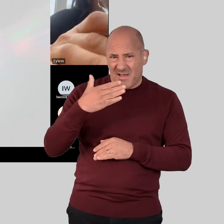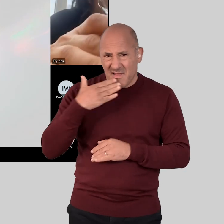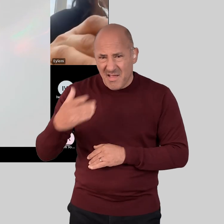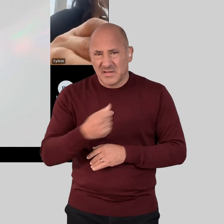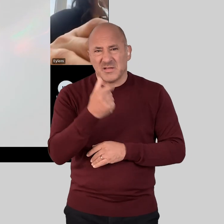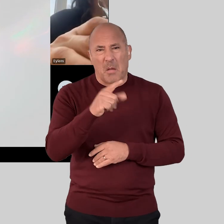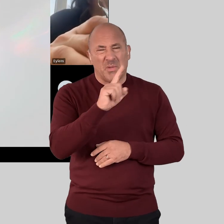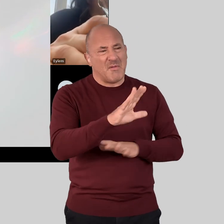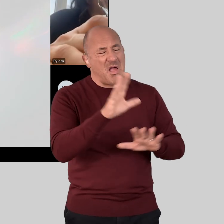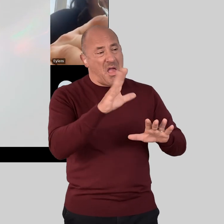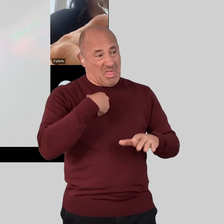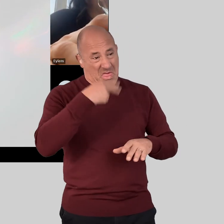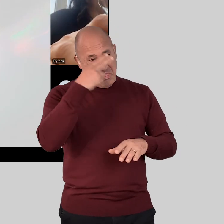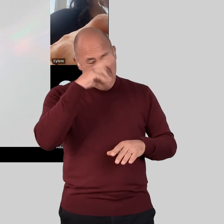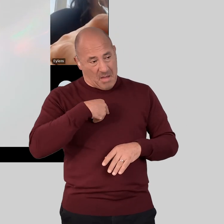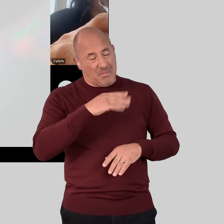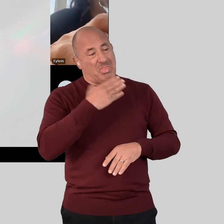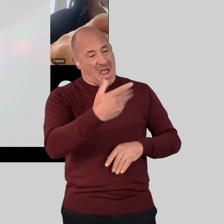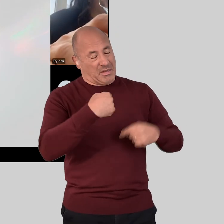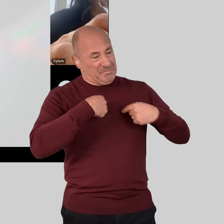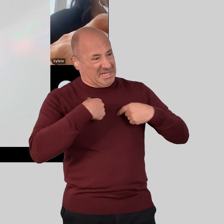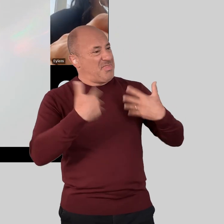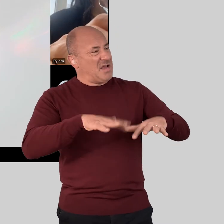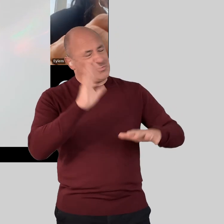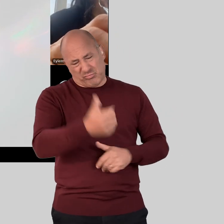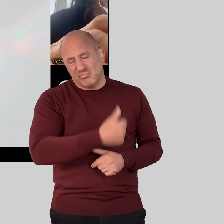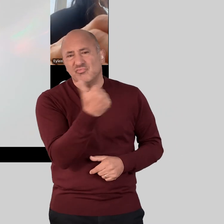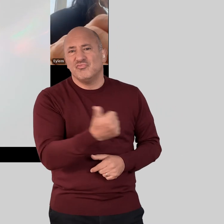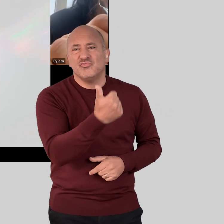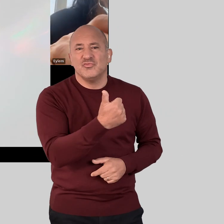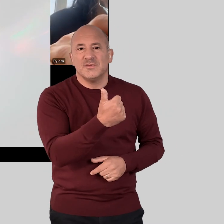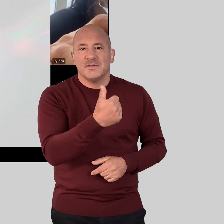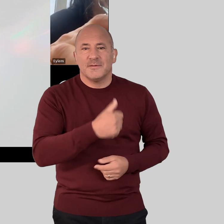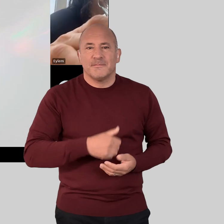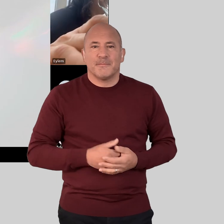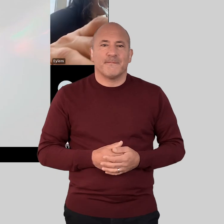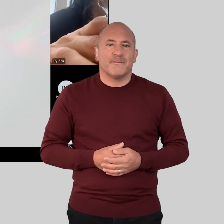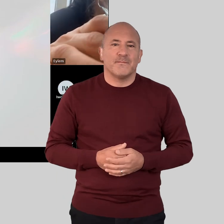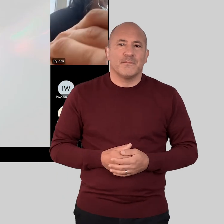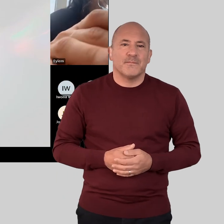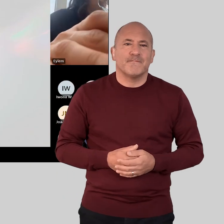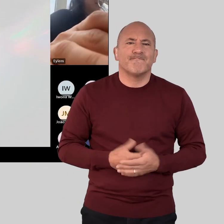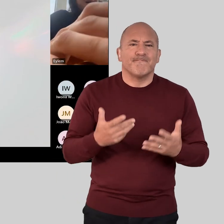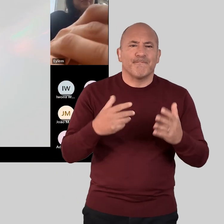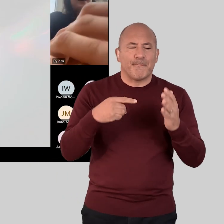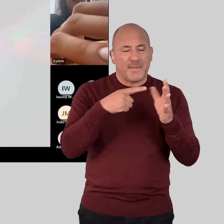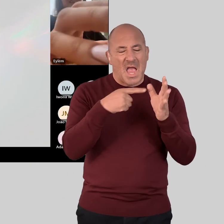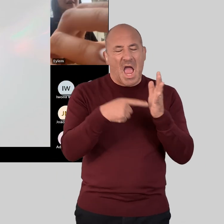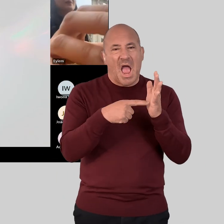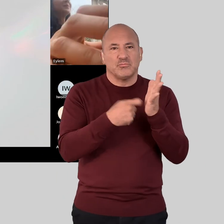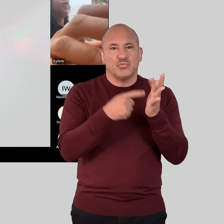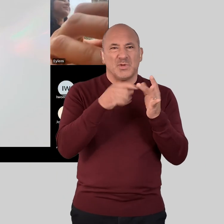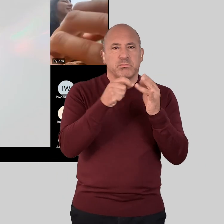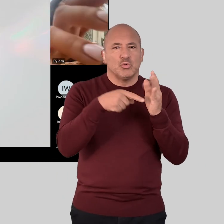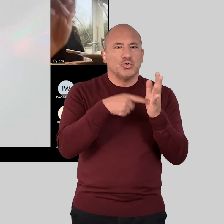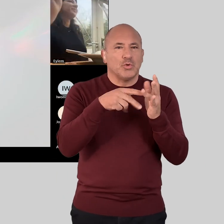Ownership as gratitude, so receiving gratitude. Some were very happy to just receive some kind of